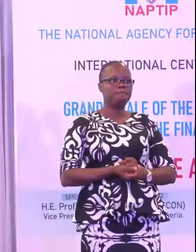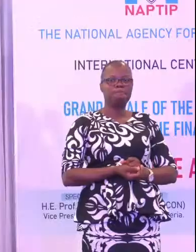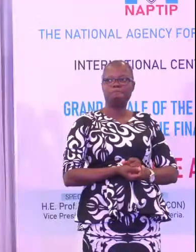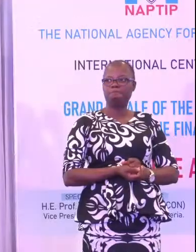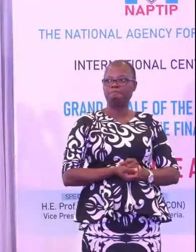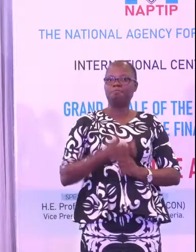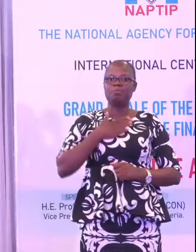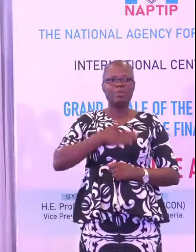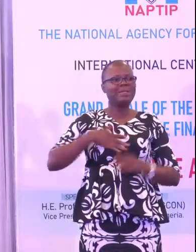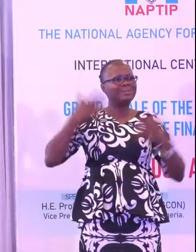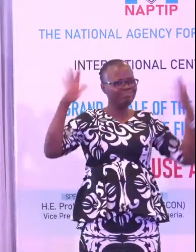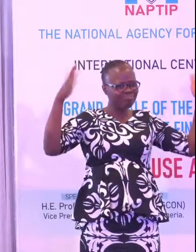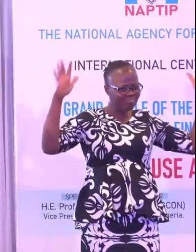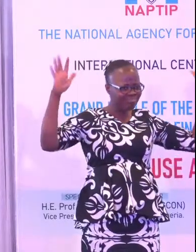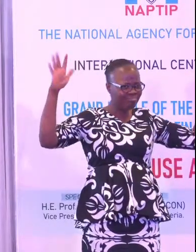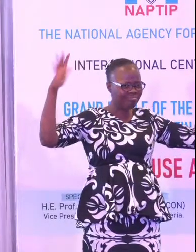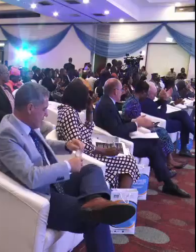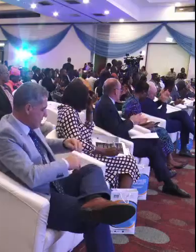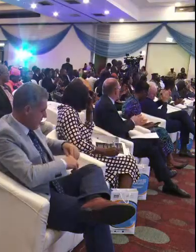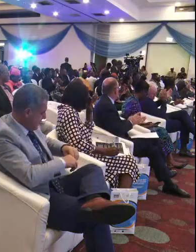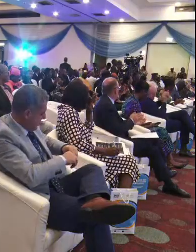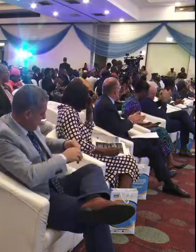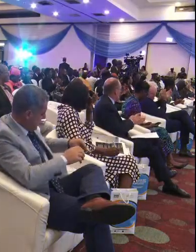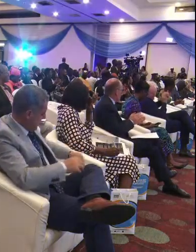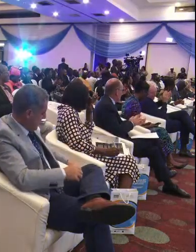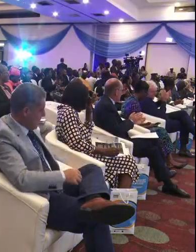Please, let's clap for them. Let's clap for them.